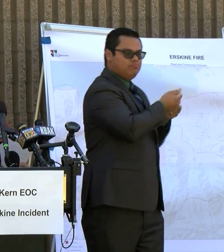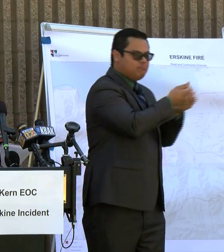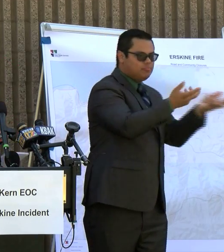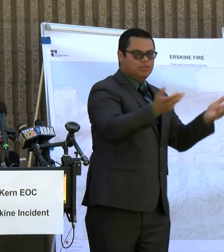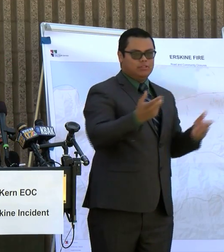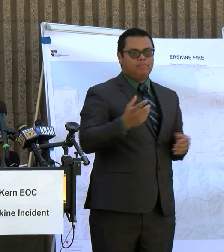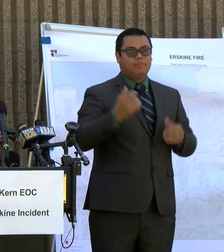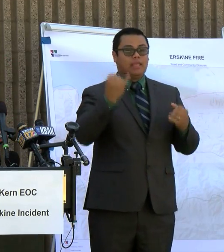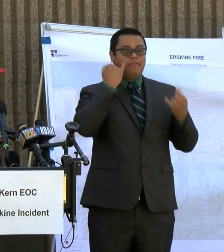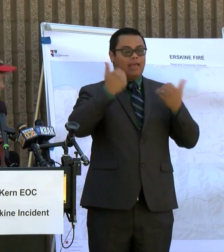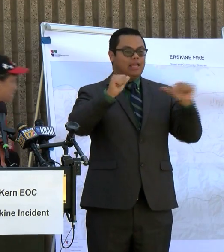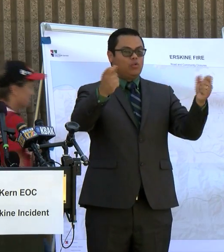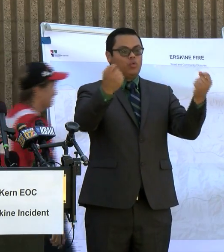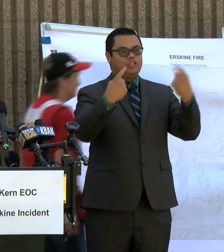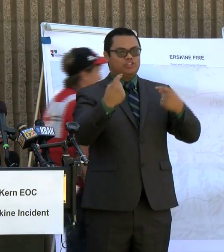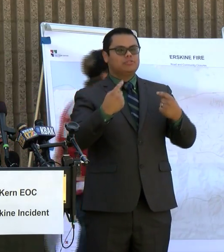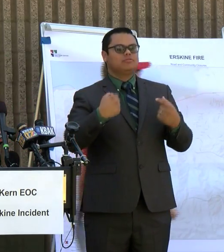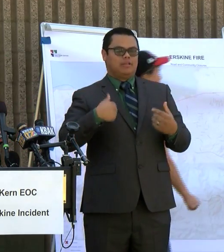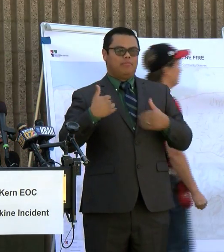after.